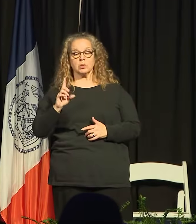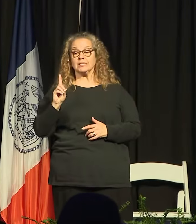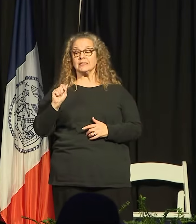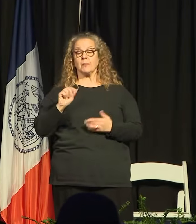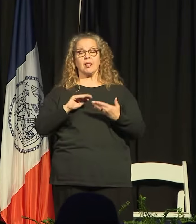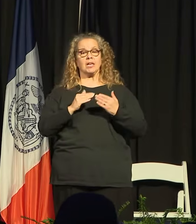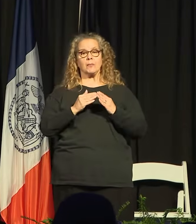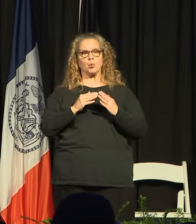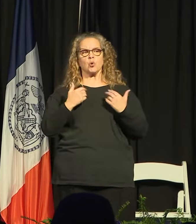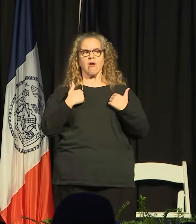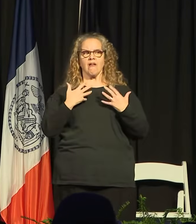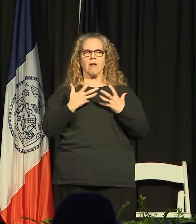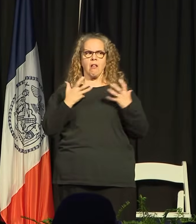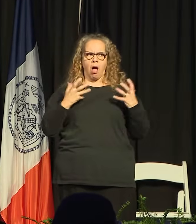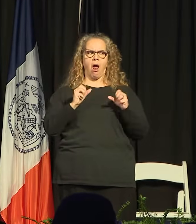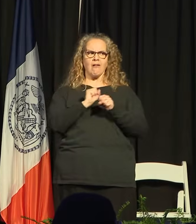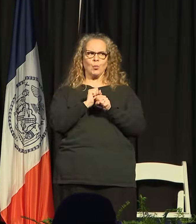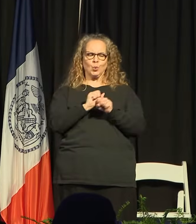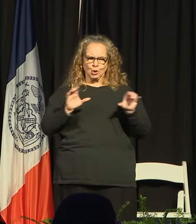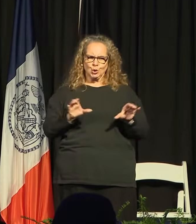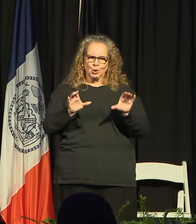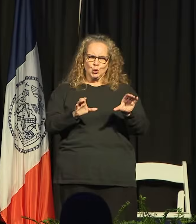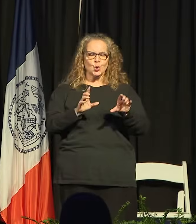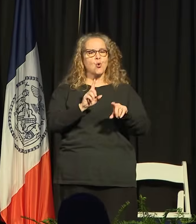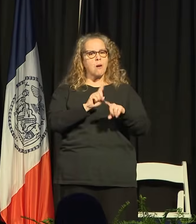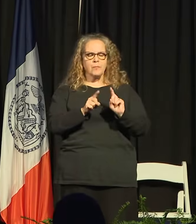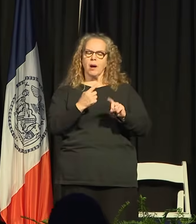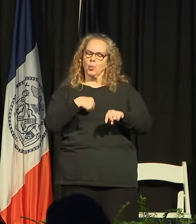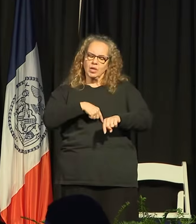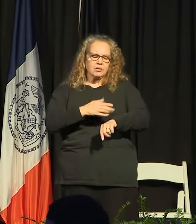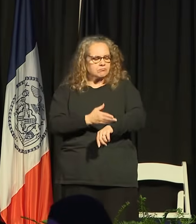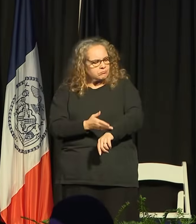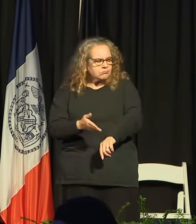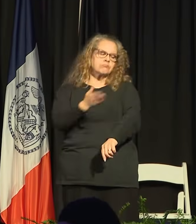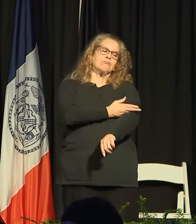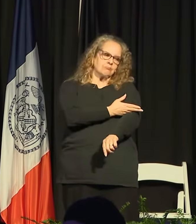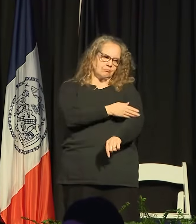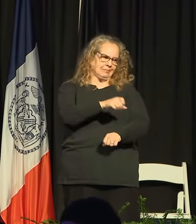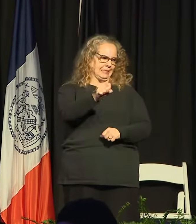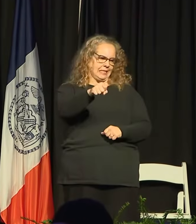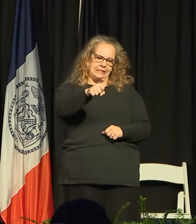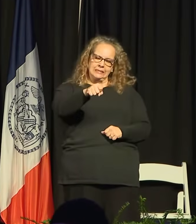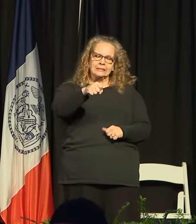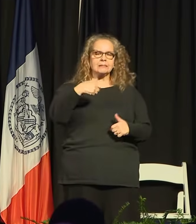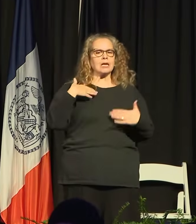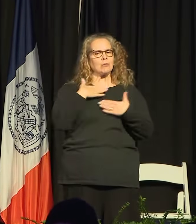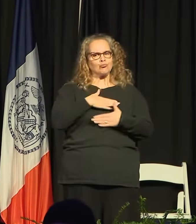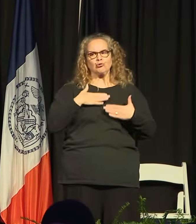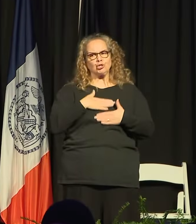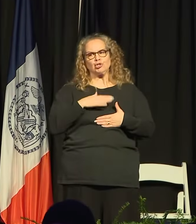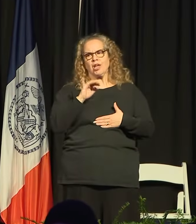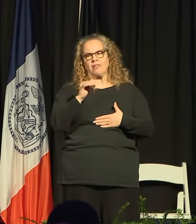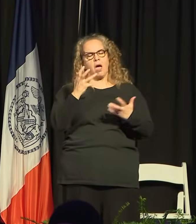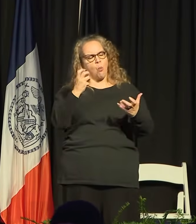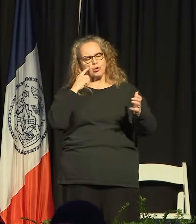So there's much more to do, but we've come a long way, and let's take a moment this evening to appreciate that. Thank you all so